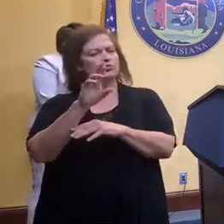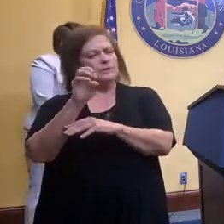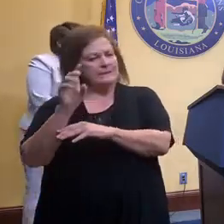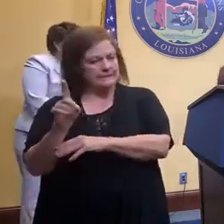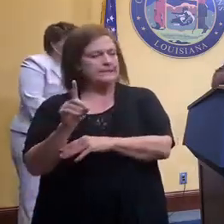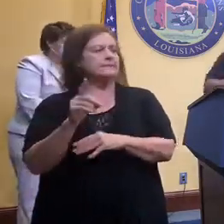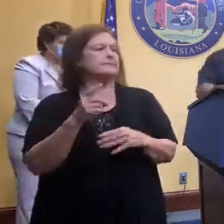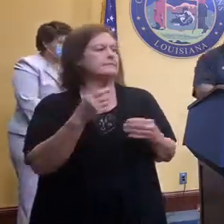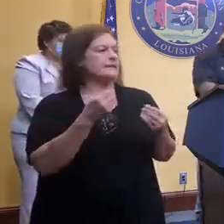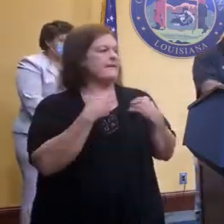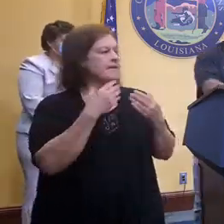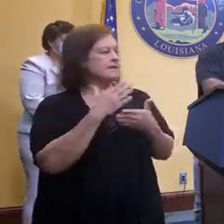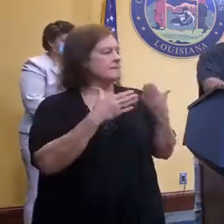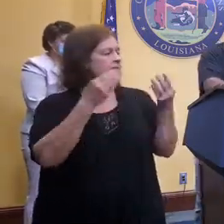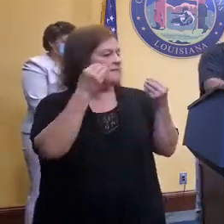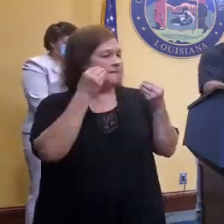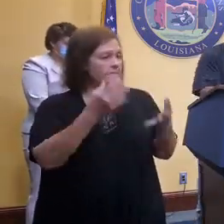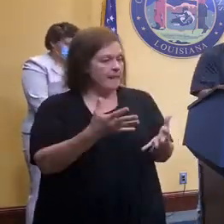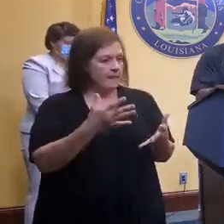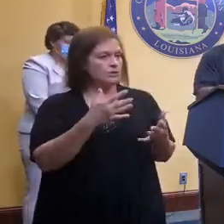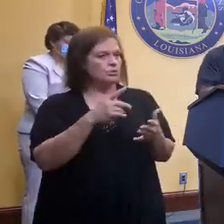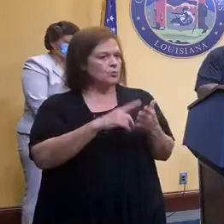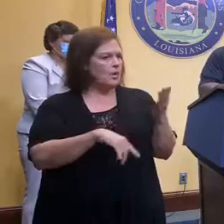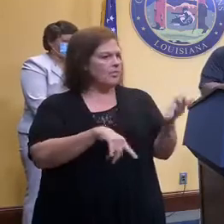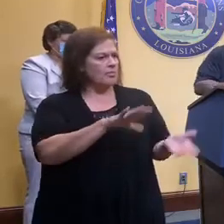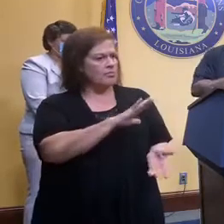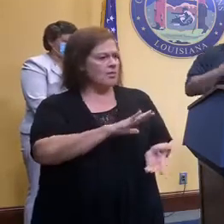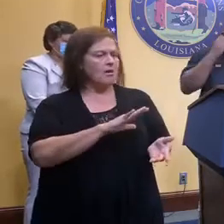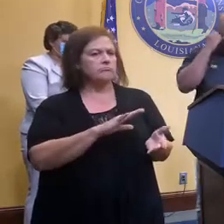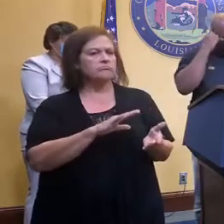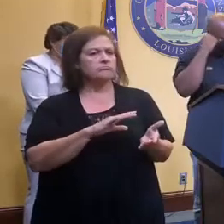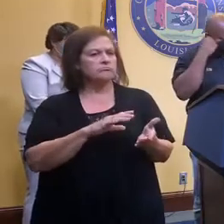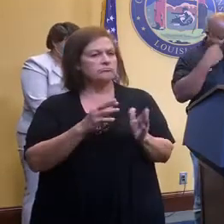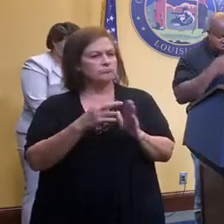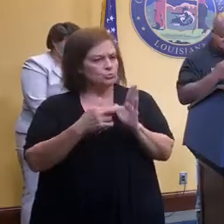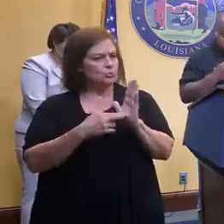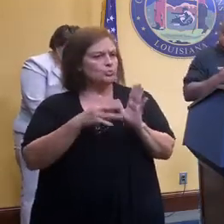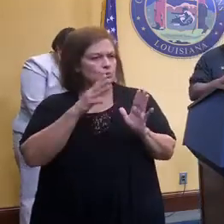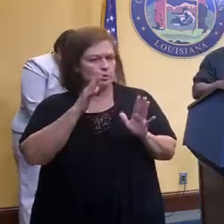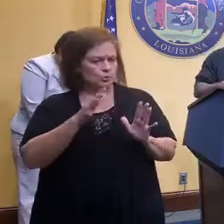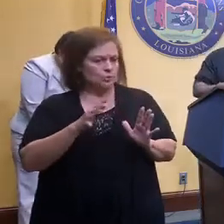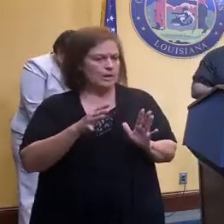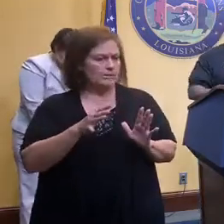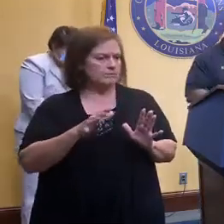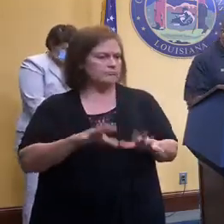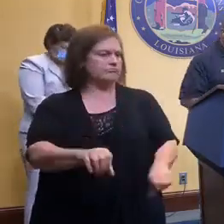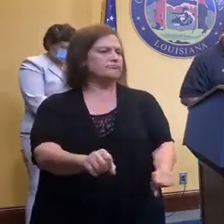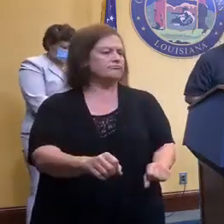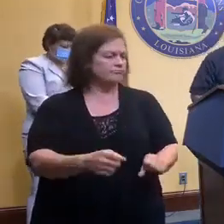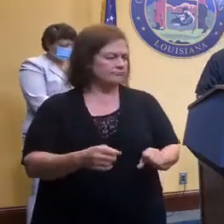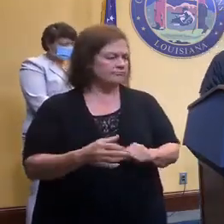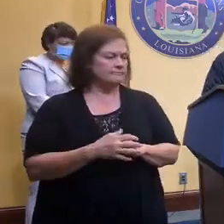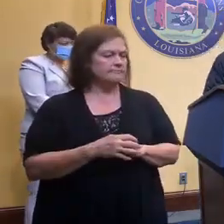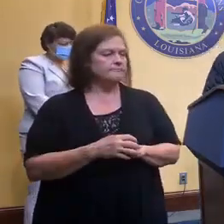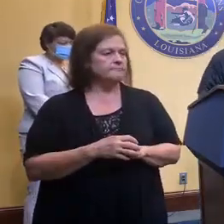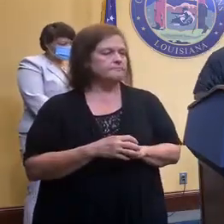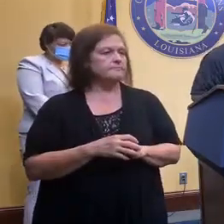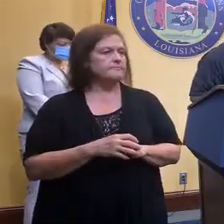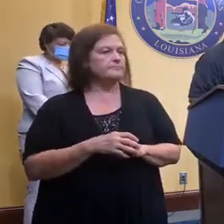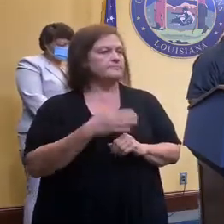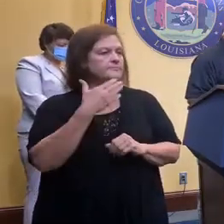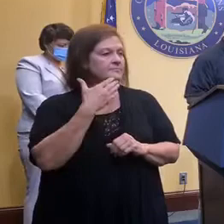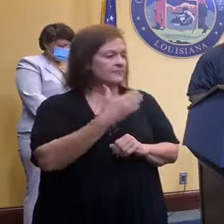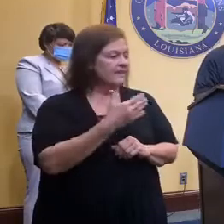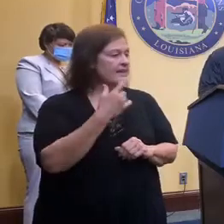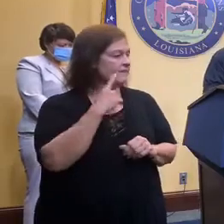some feedback on aggressive enforcement actions taken by the City of New Orleans. Thank you, Madam Mayor. Thank you